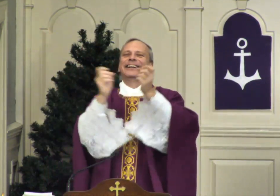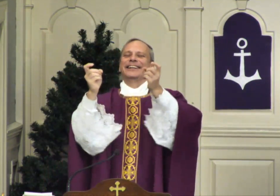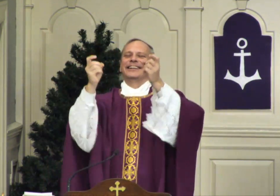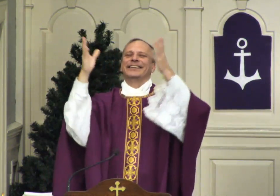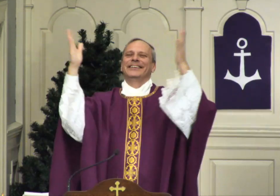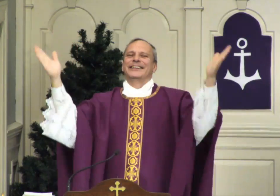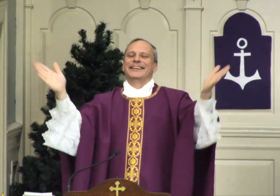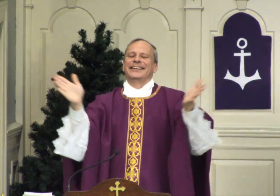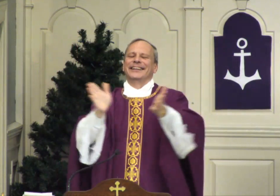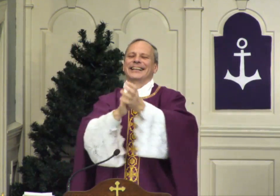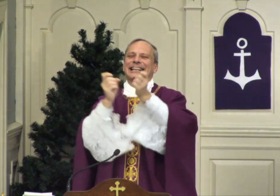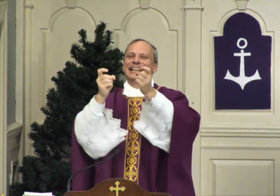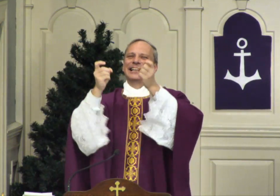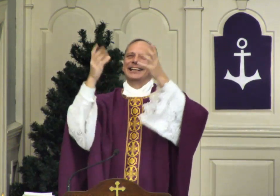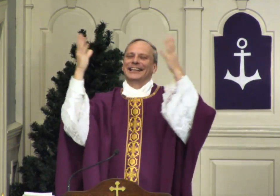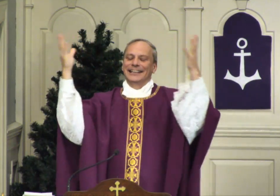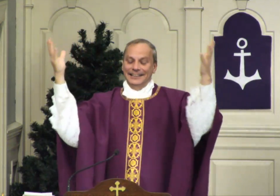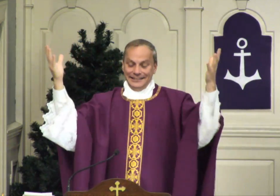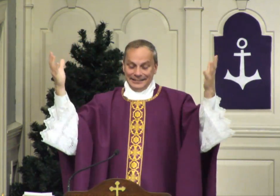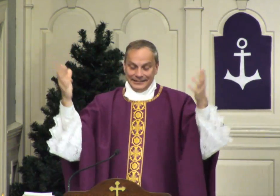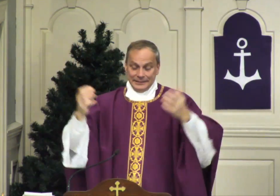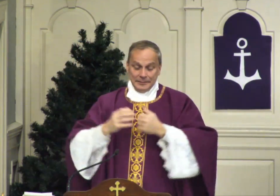alleluia, alleluia.